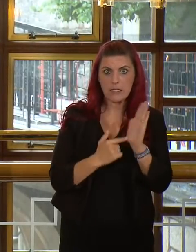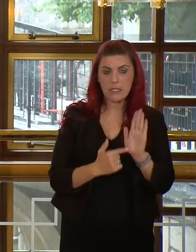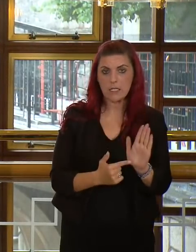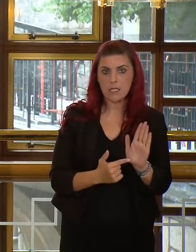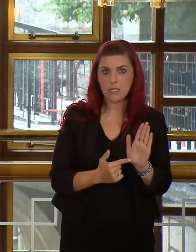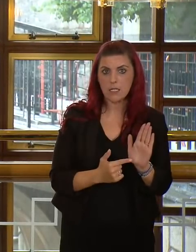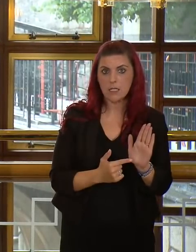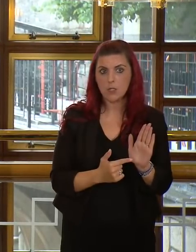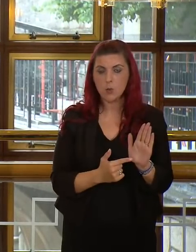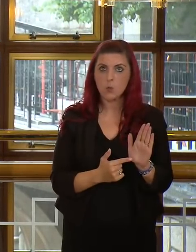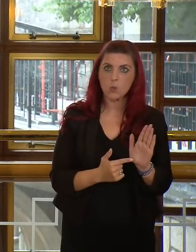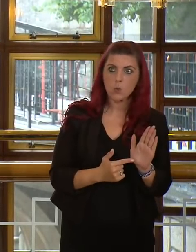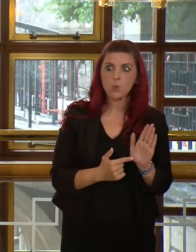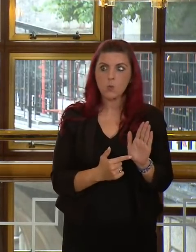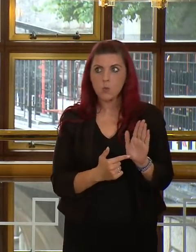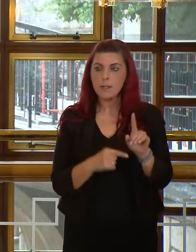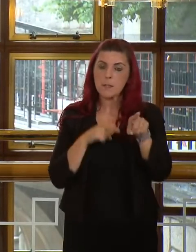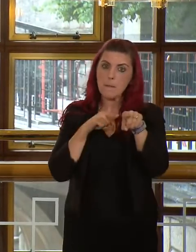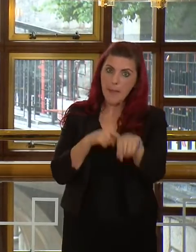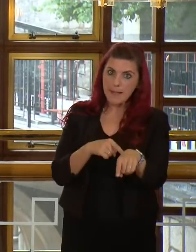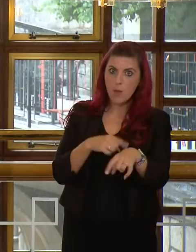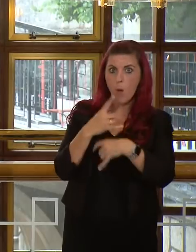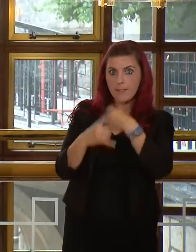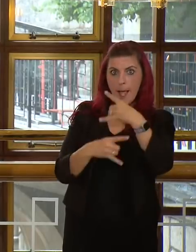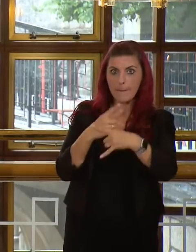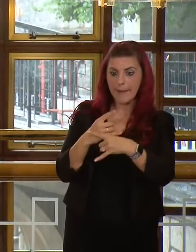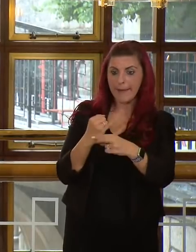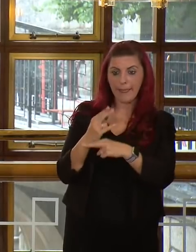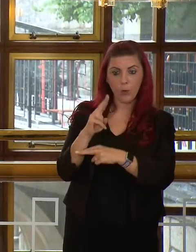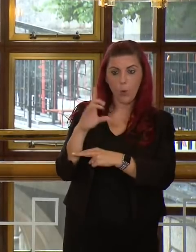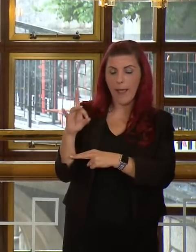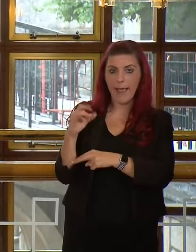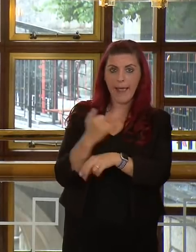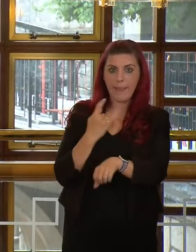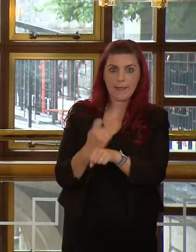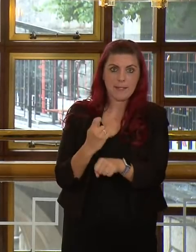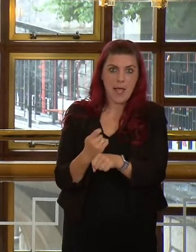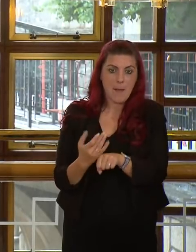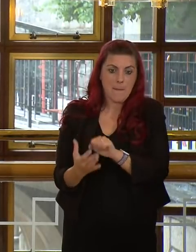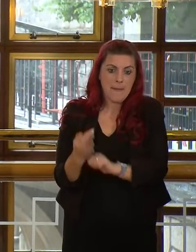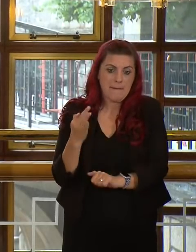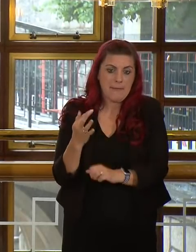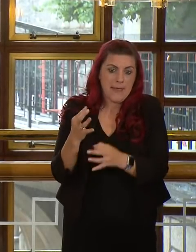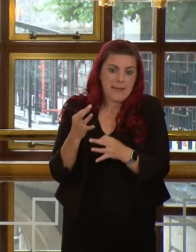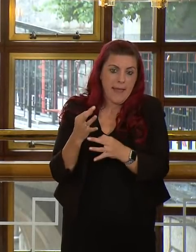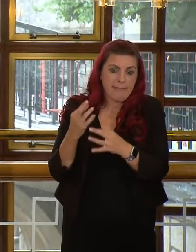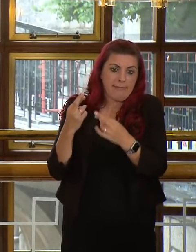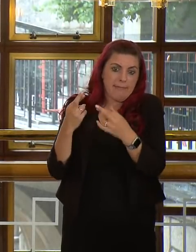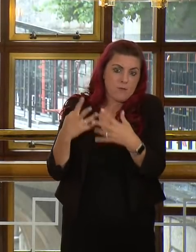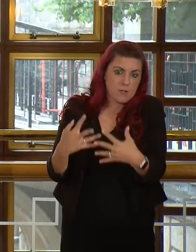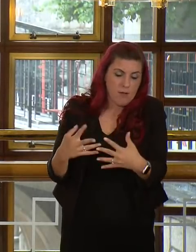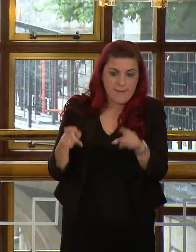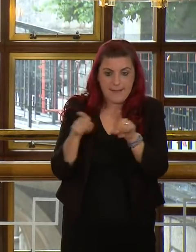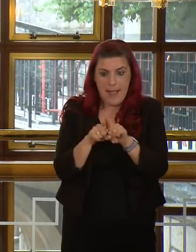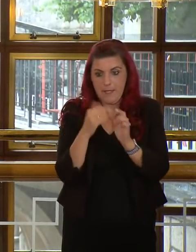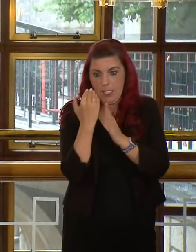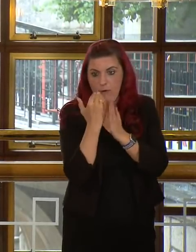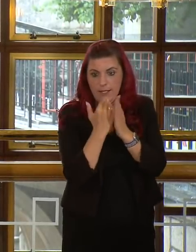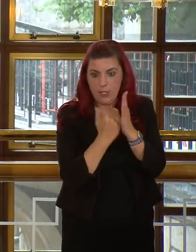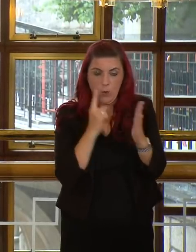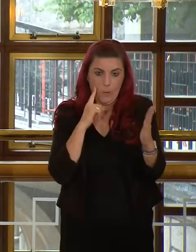But that will depend on the data between now and then. I think everyone knows at the moment that the